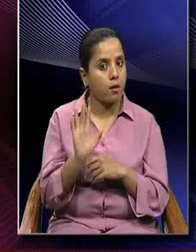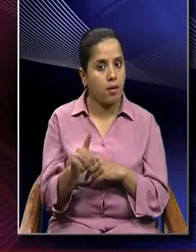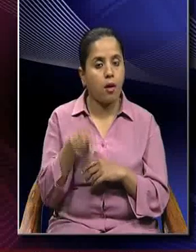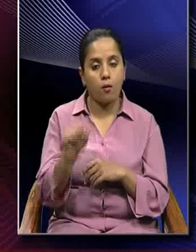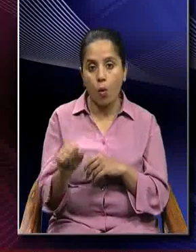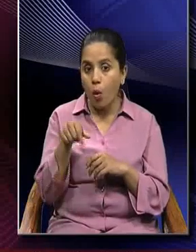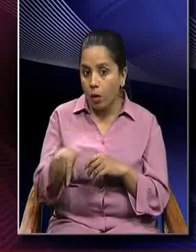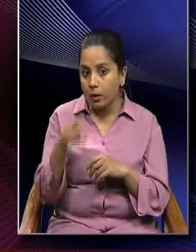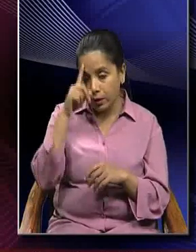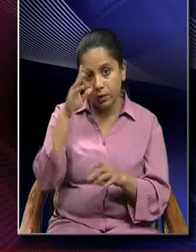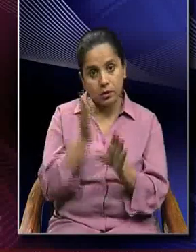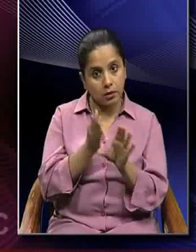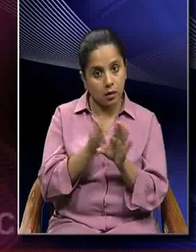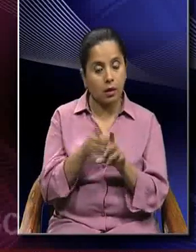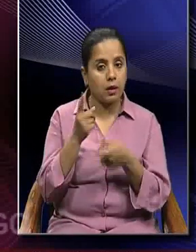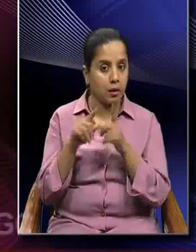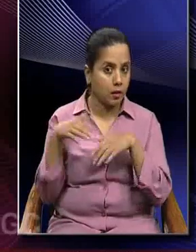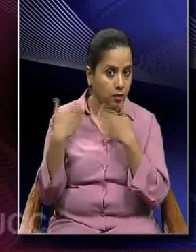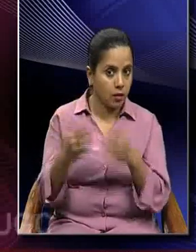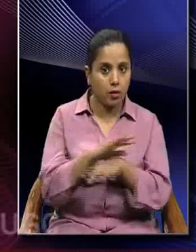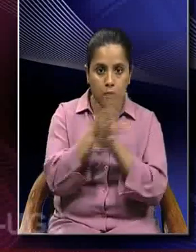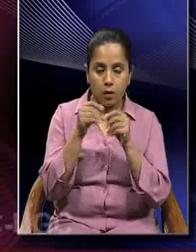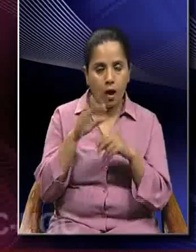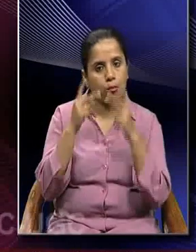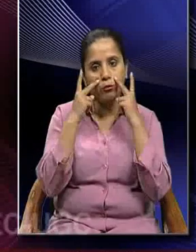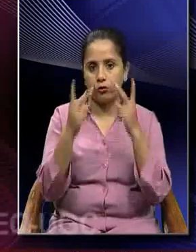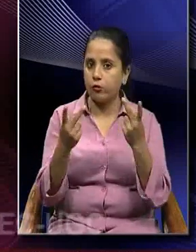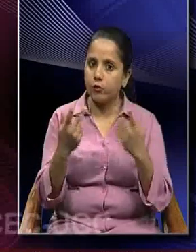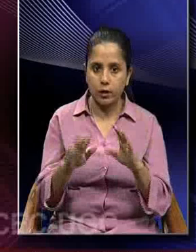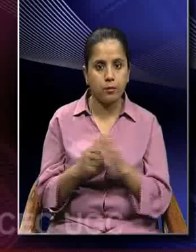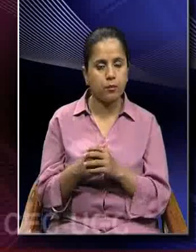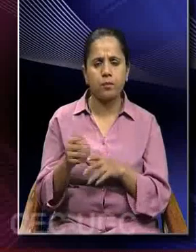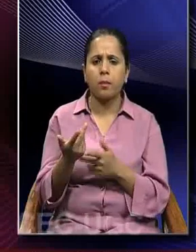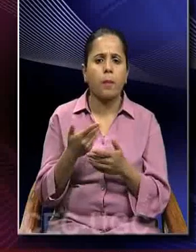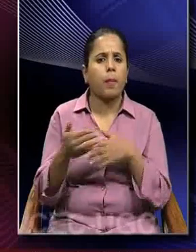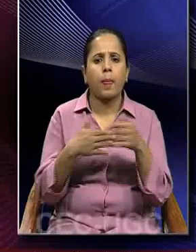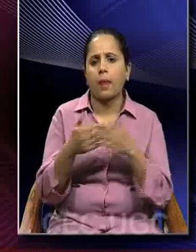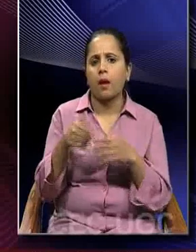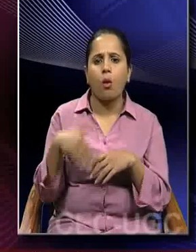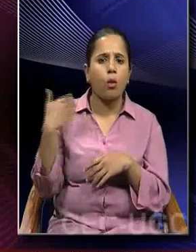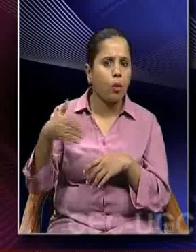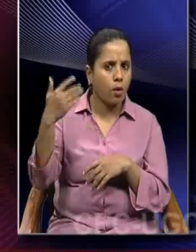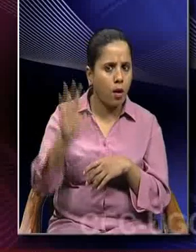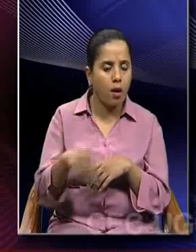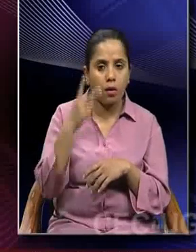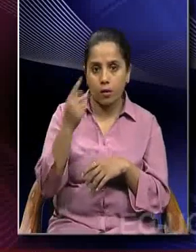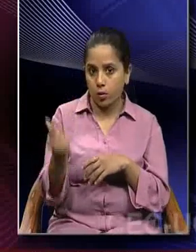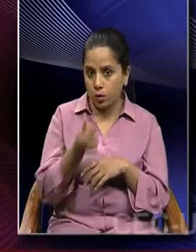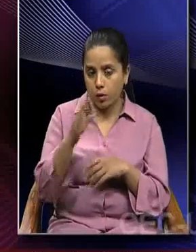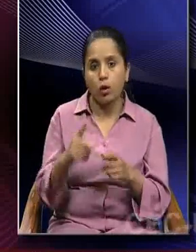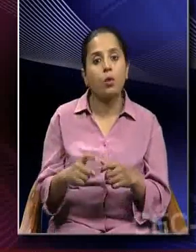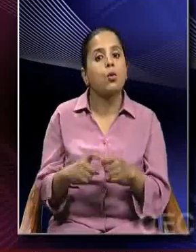field of psychology throughout history, and we all have witnessed this. Nevertheless, occasional utilization of